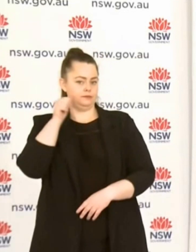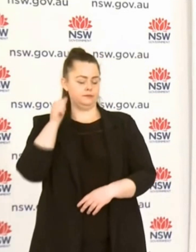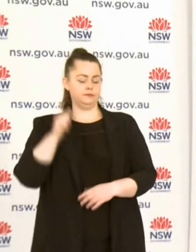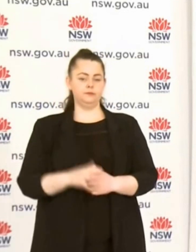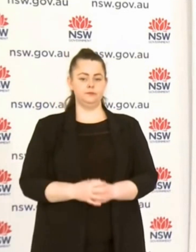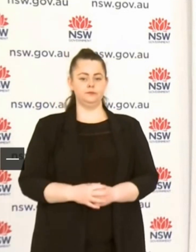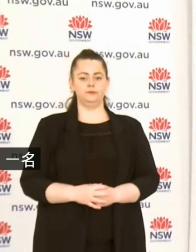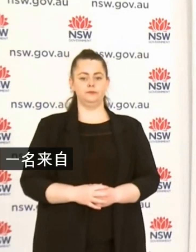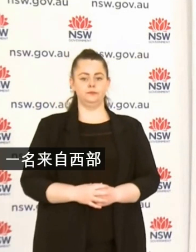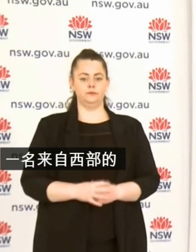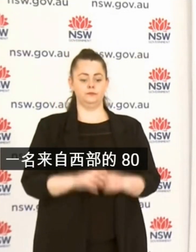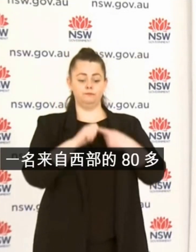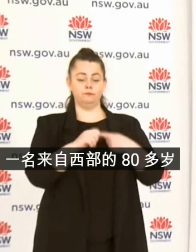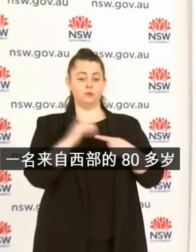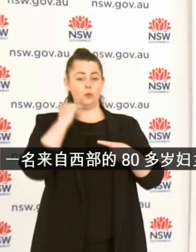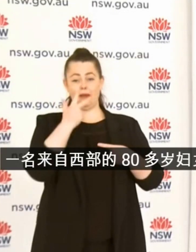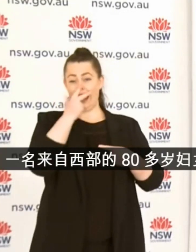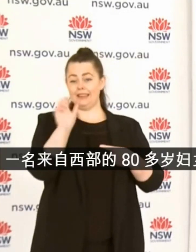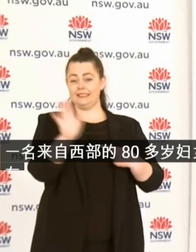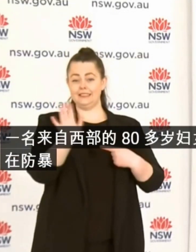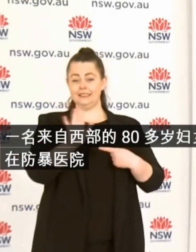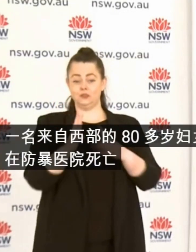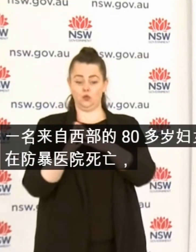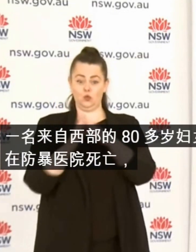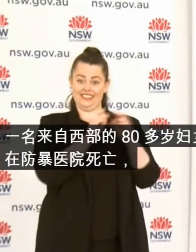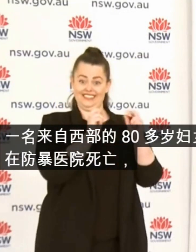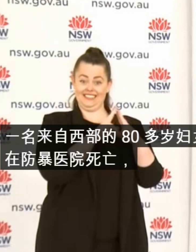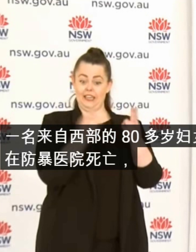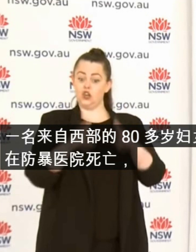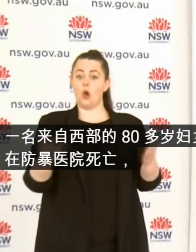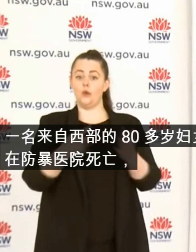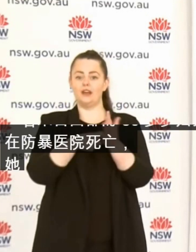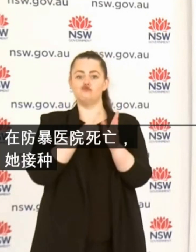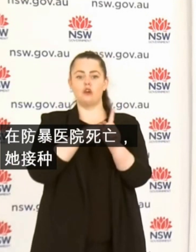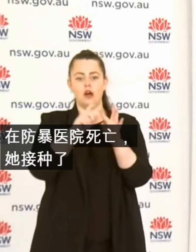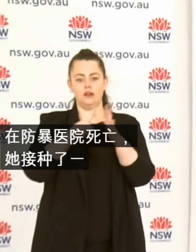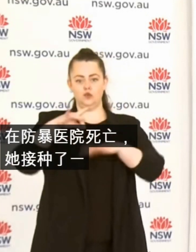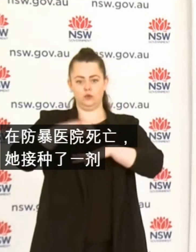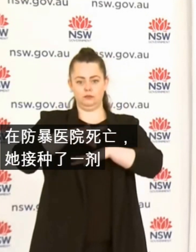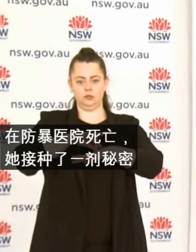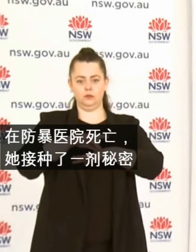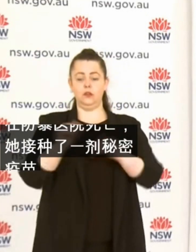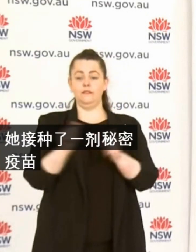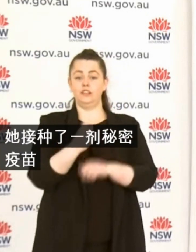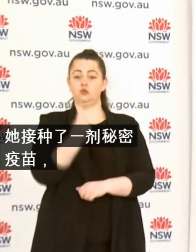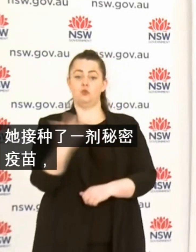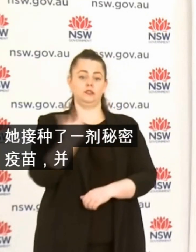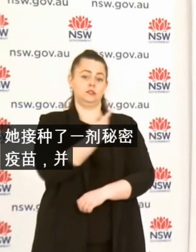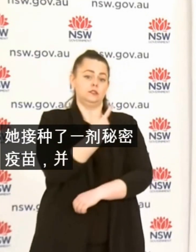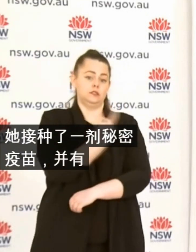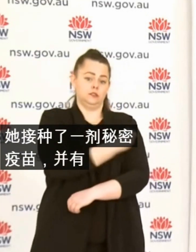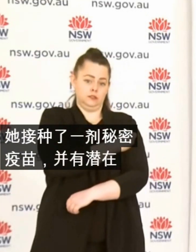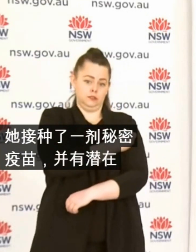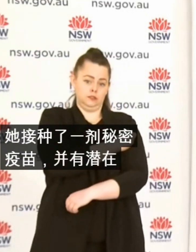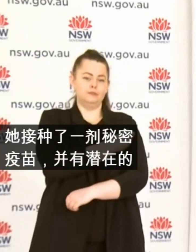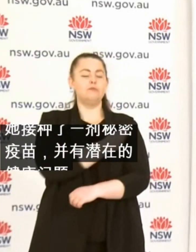yesterday. A woman in her 80s from Western Sydney who died at Ryde Hospital. She'd received 1 dose of COVID vaccine and